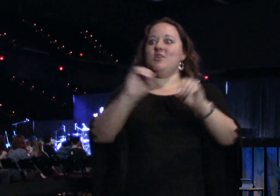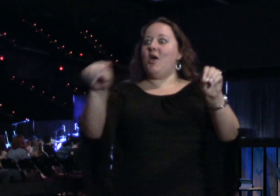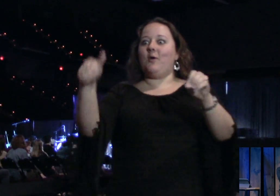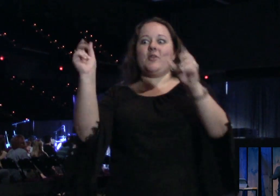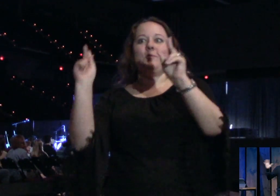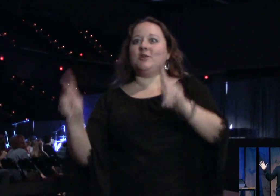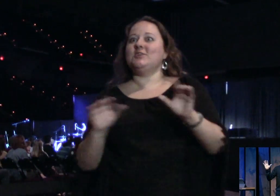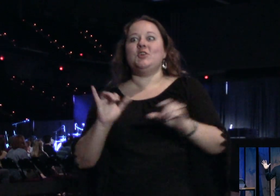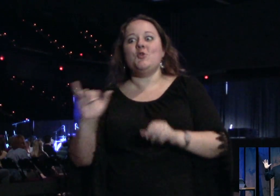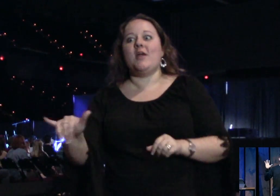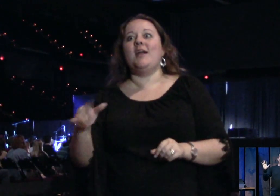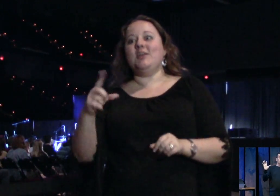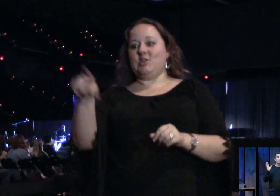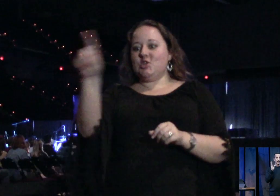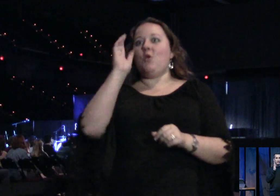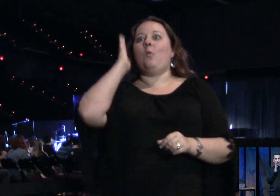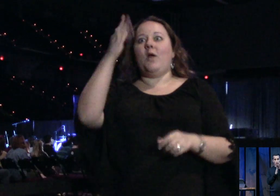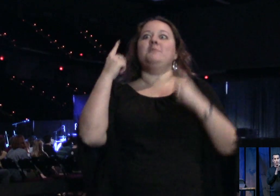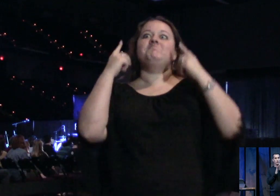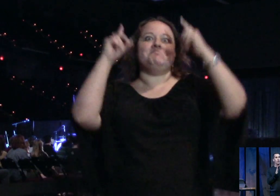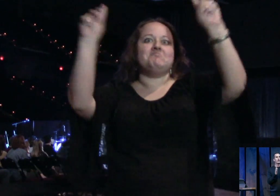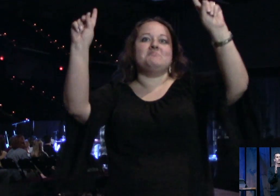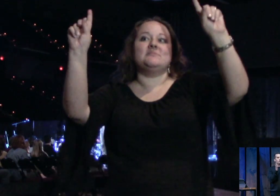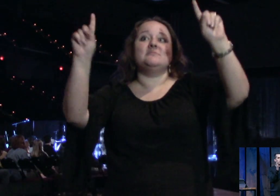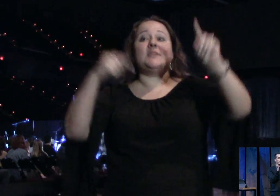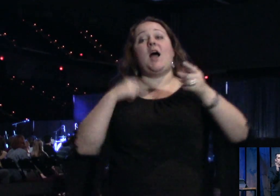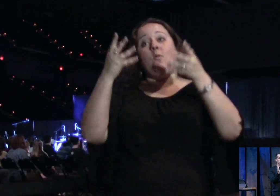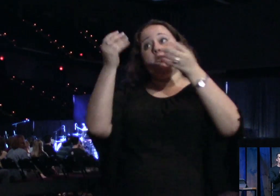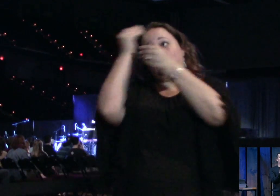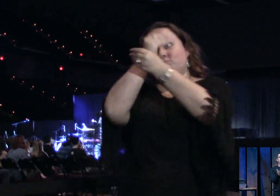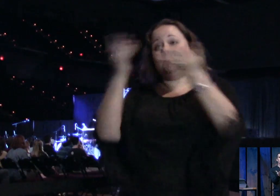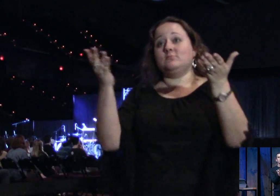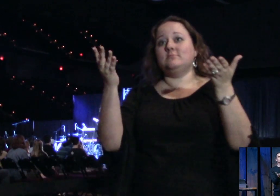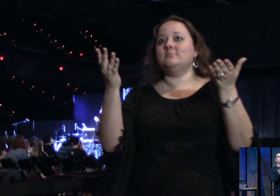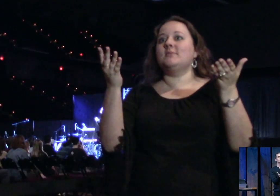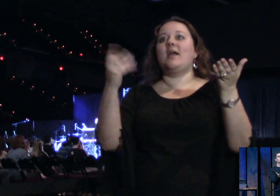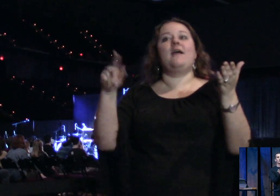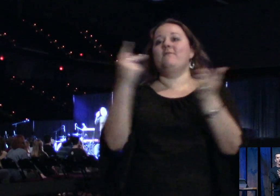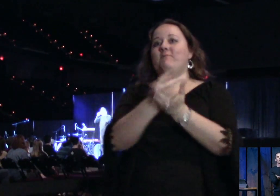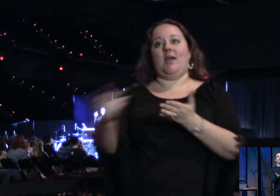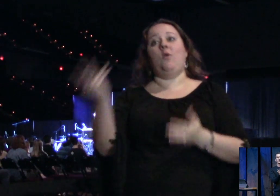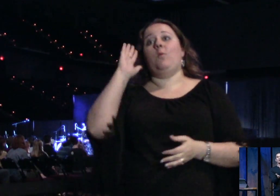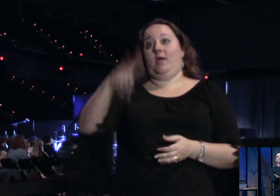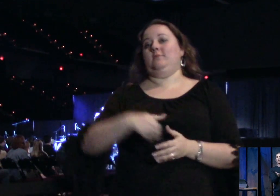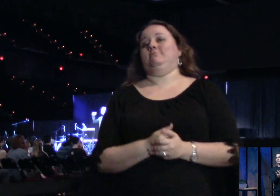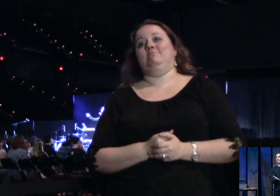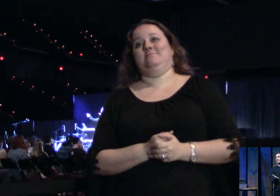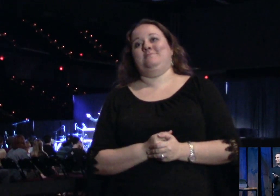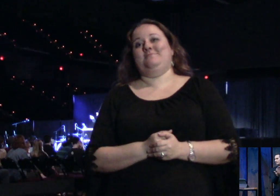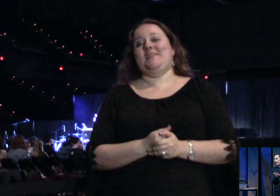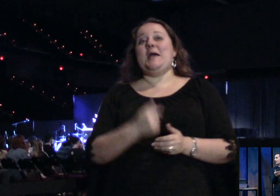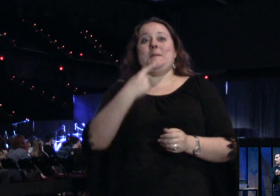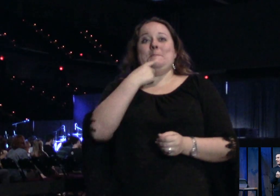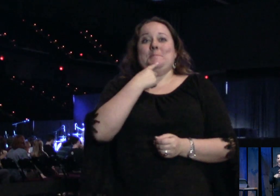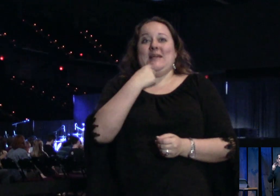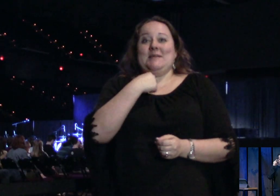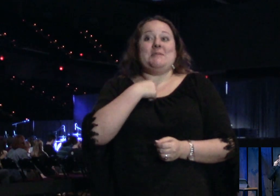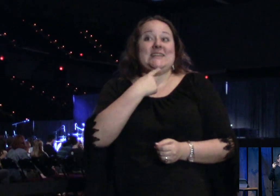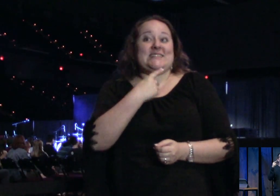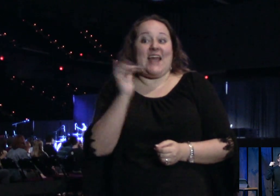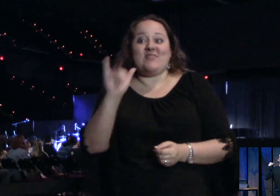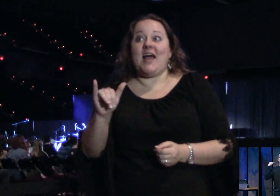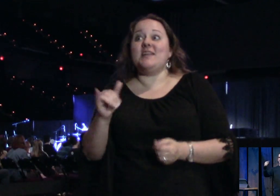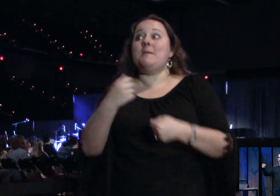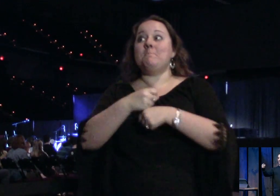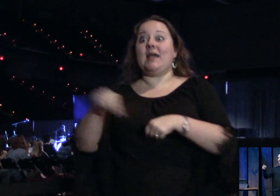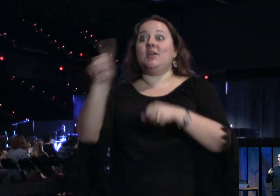way that no one else's will, and you are the one that will be able to do it. And I just want you to know, you will fail. And